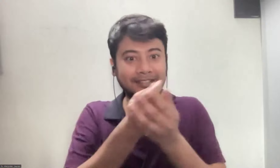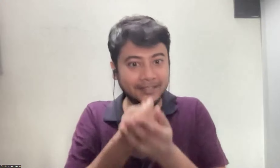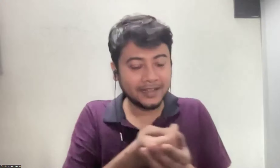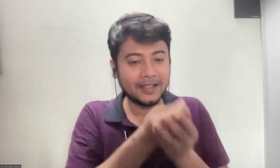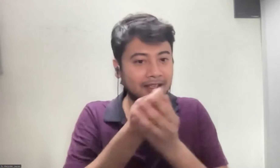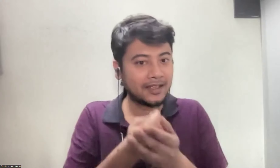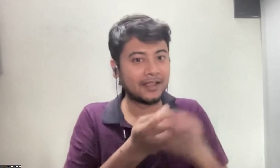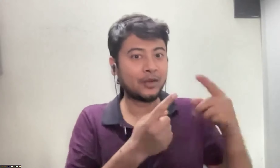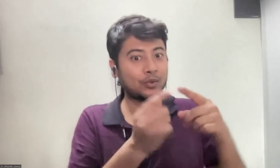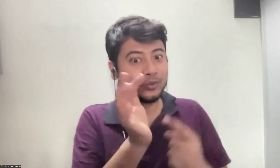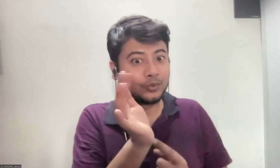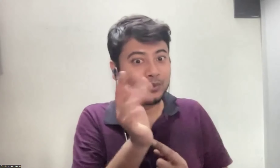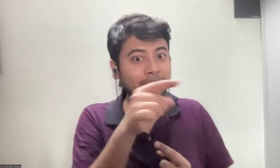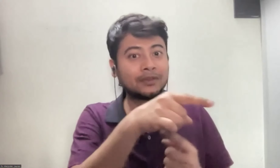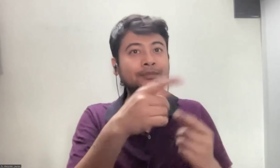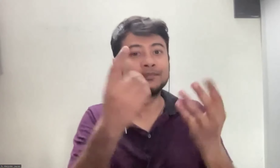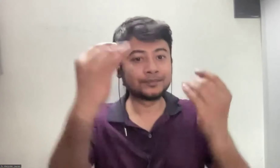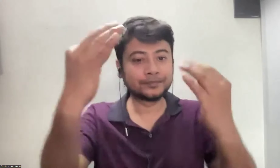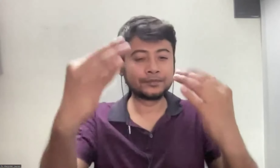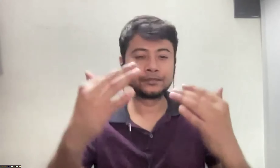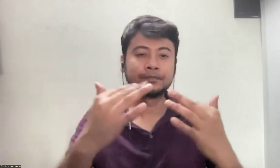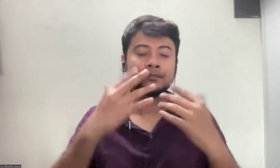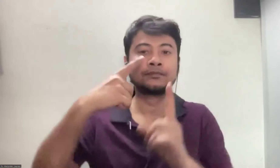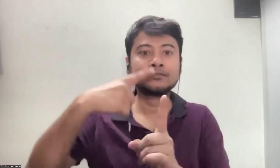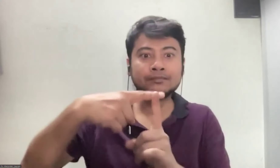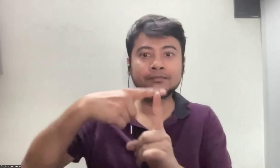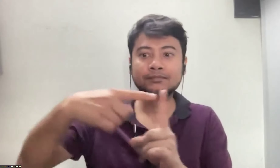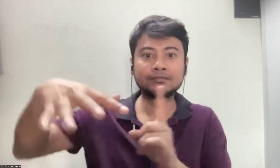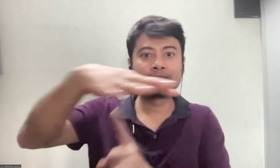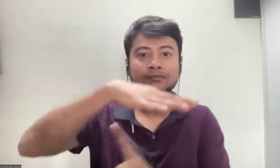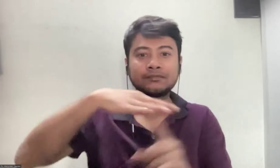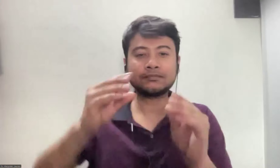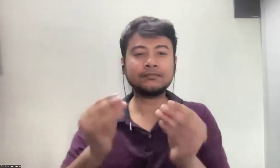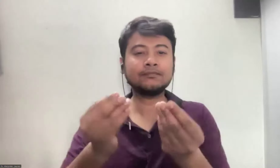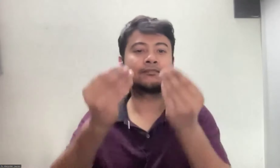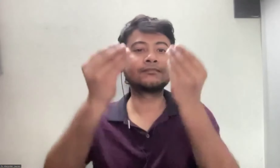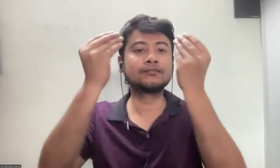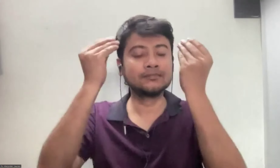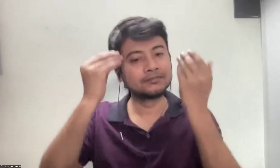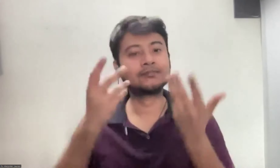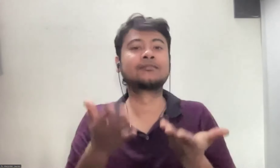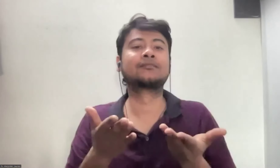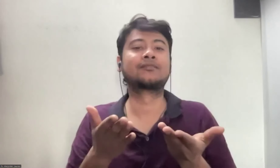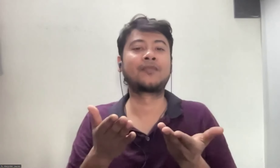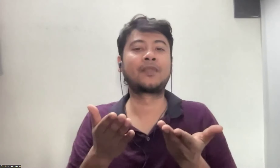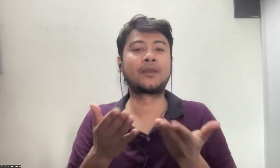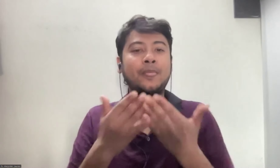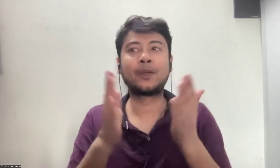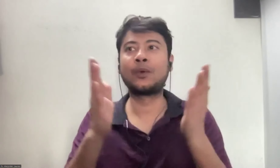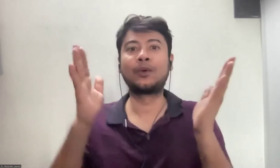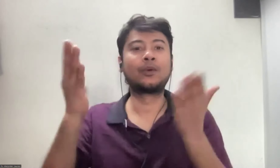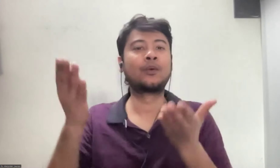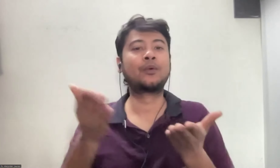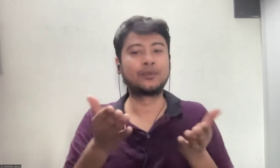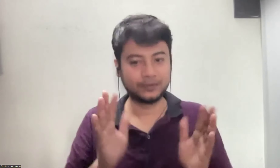So, without wasting time, let's look at each and every item So if you want, I will definitely